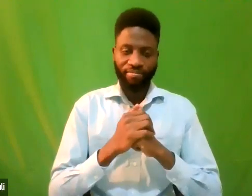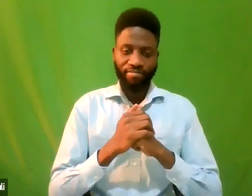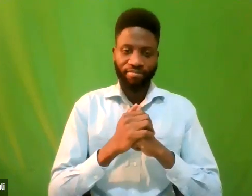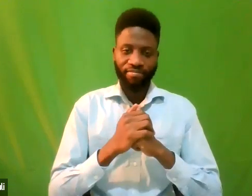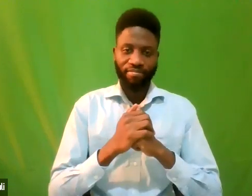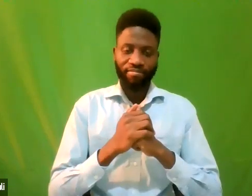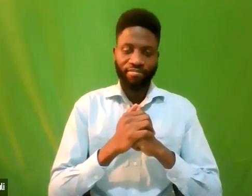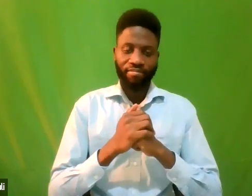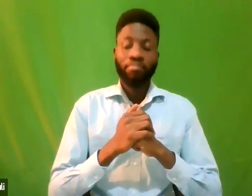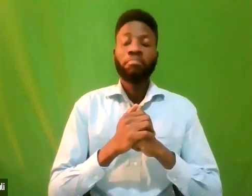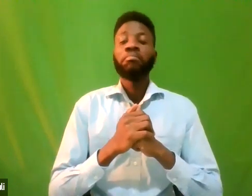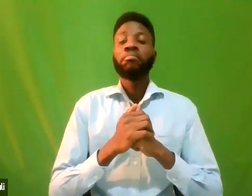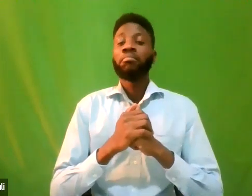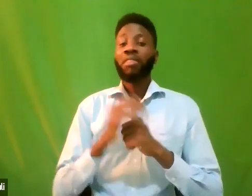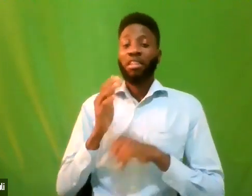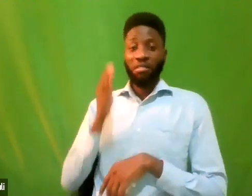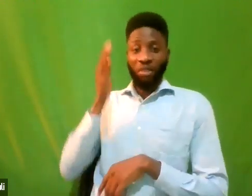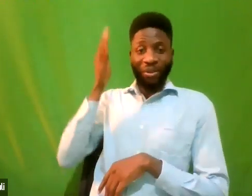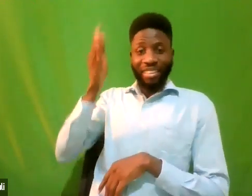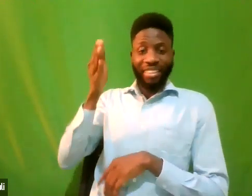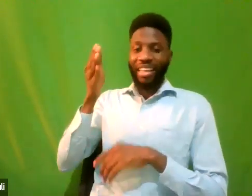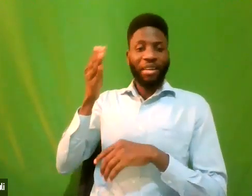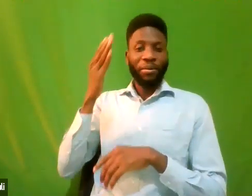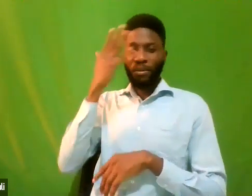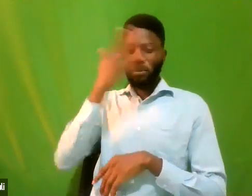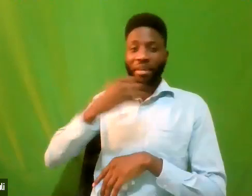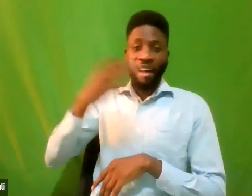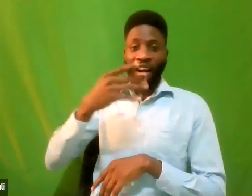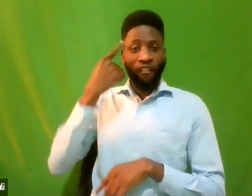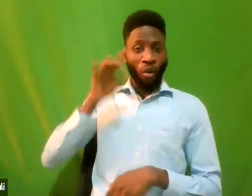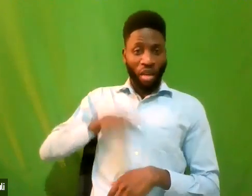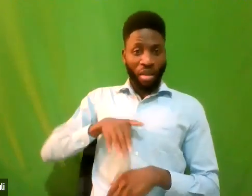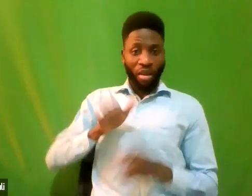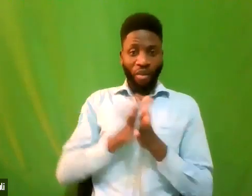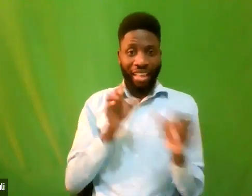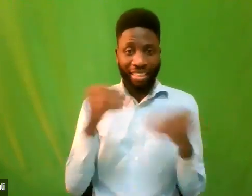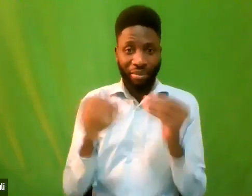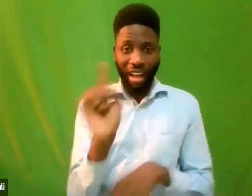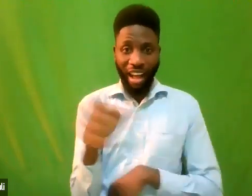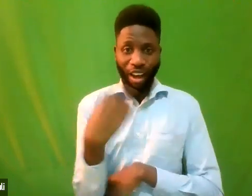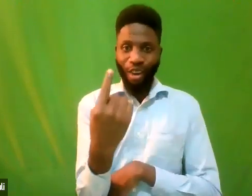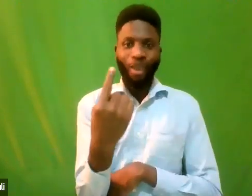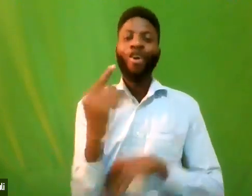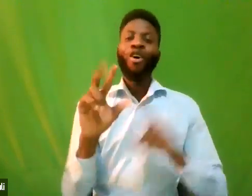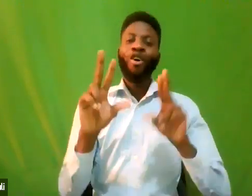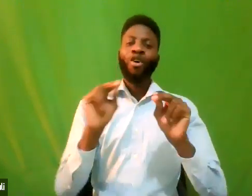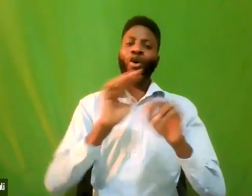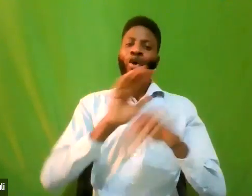So the future is very bright, not only for women with disabilities, but for all men and women